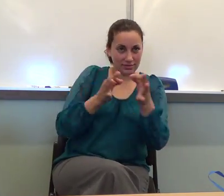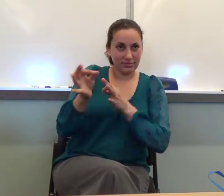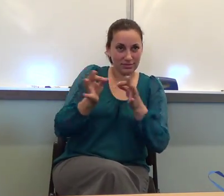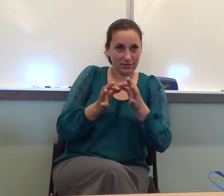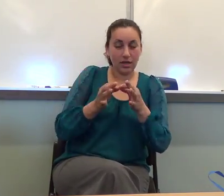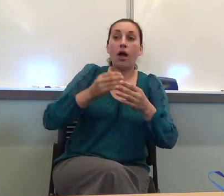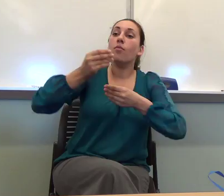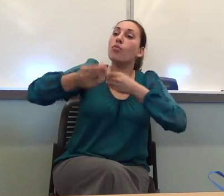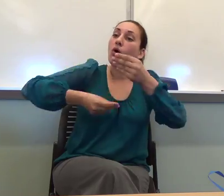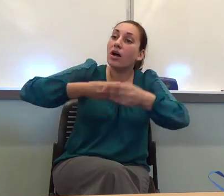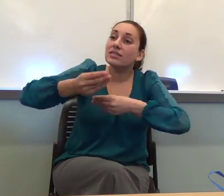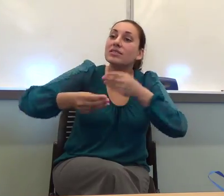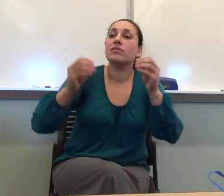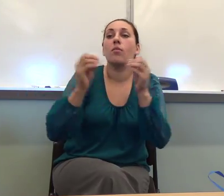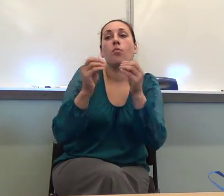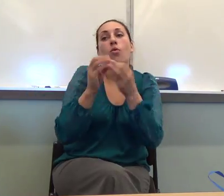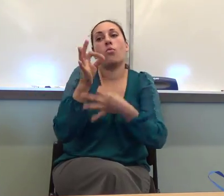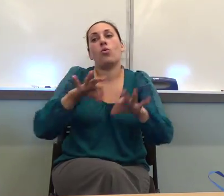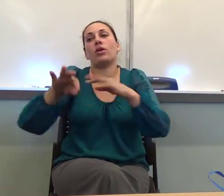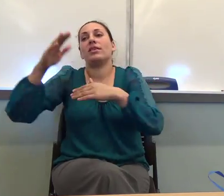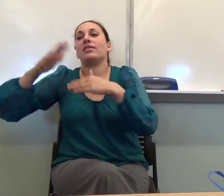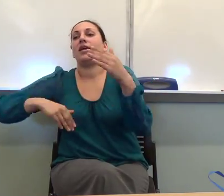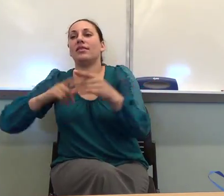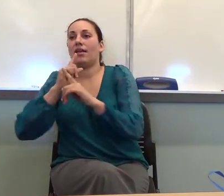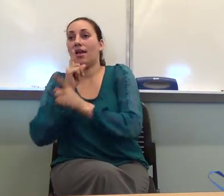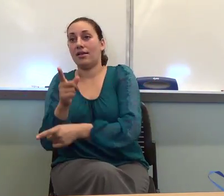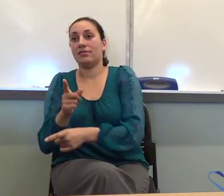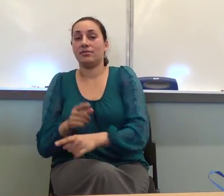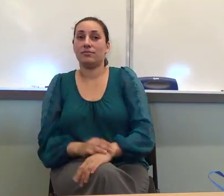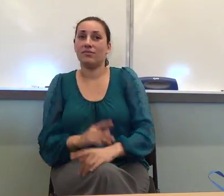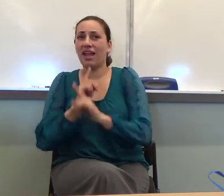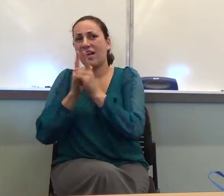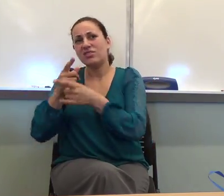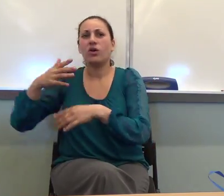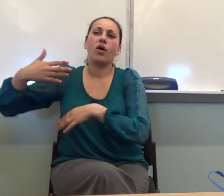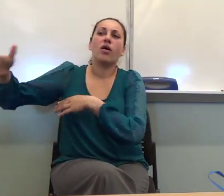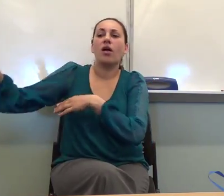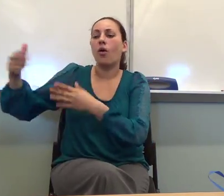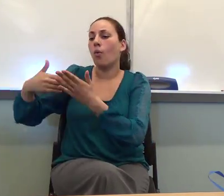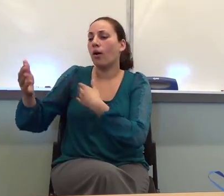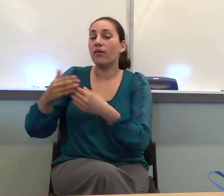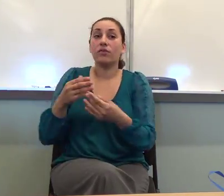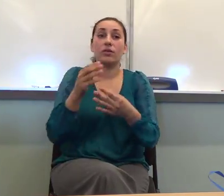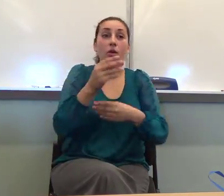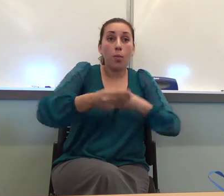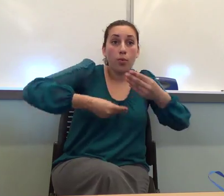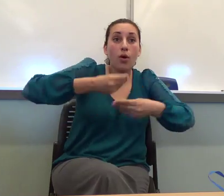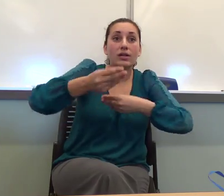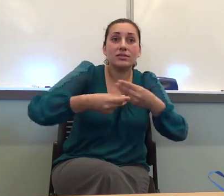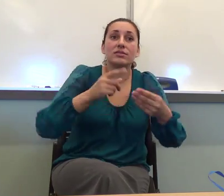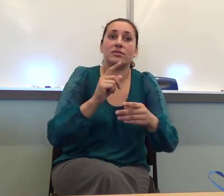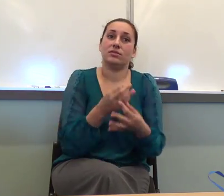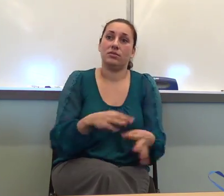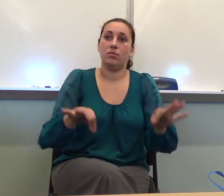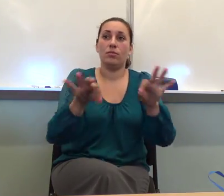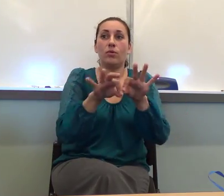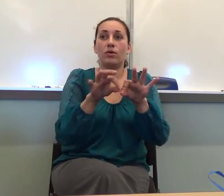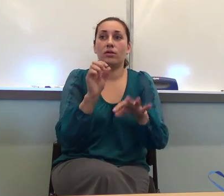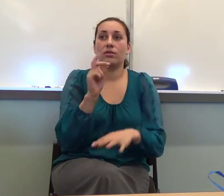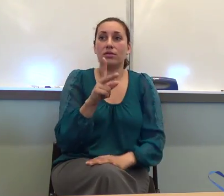much more important than the answer. Seriously. Okay. Yeah, the process is crucial, right? All right, what we have here is